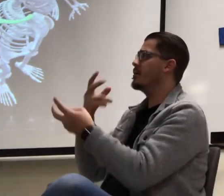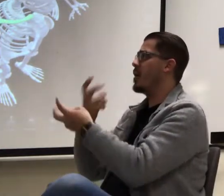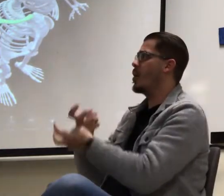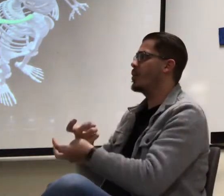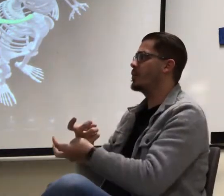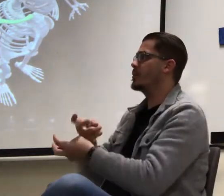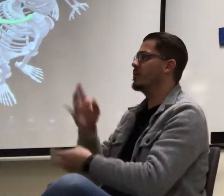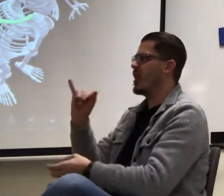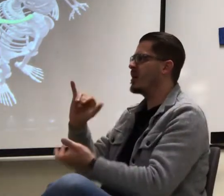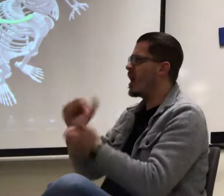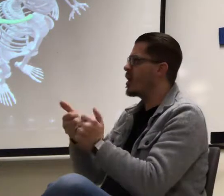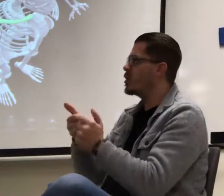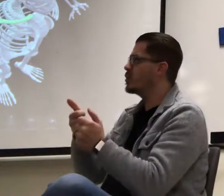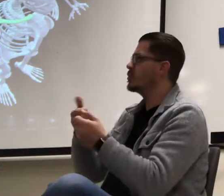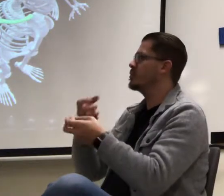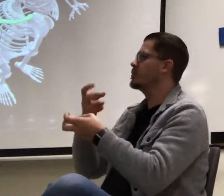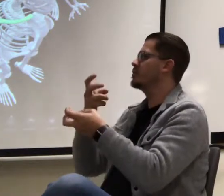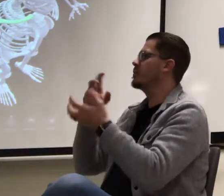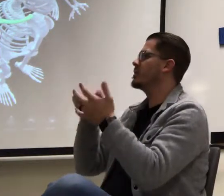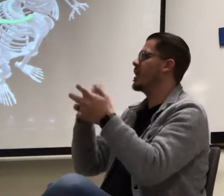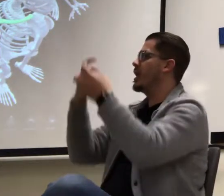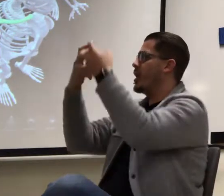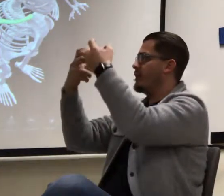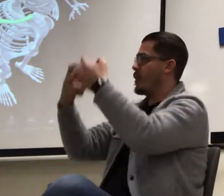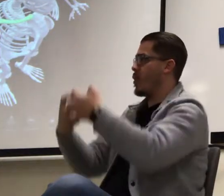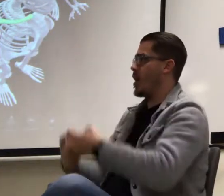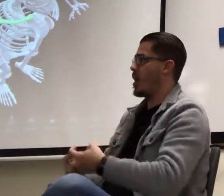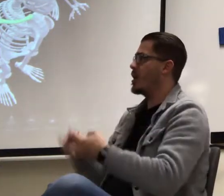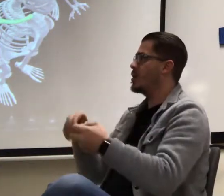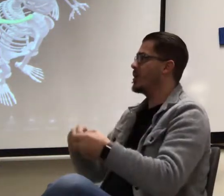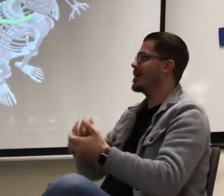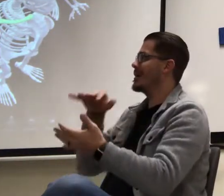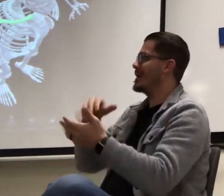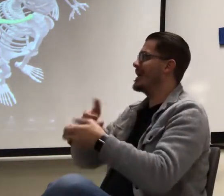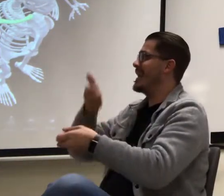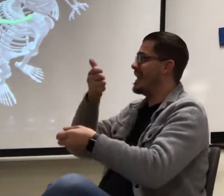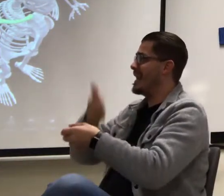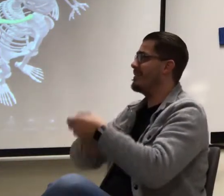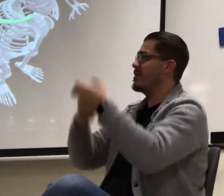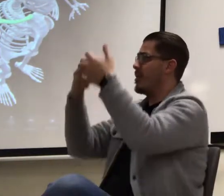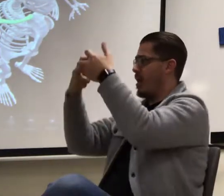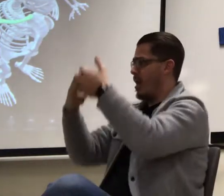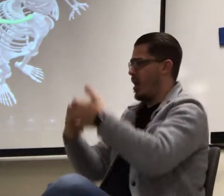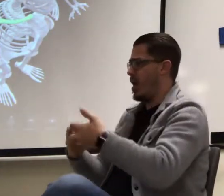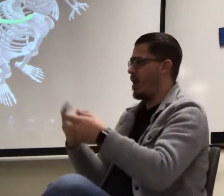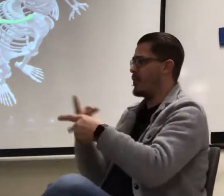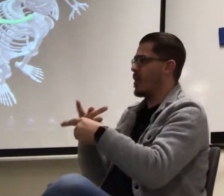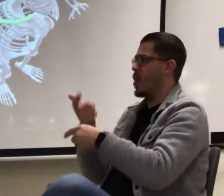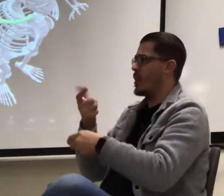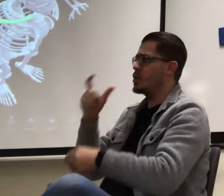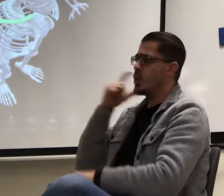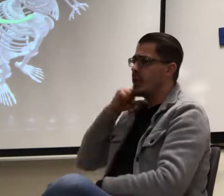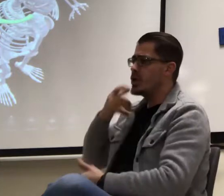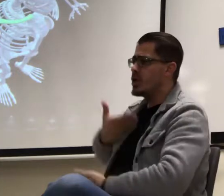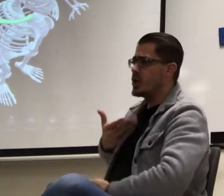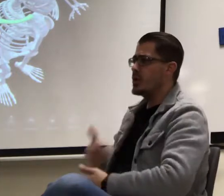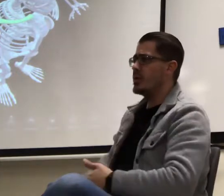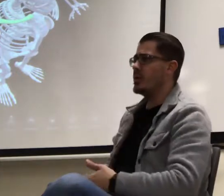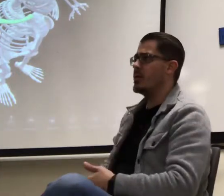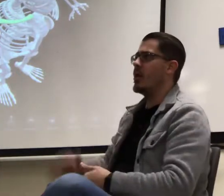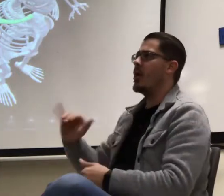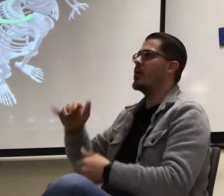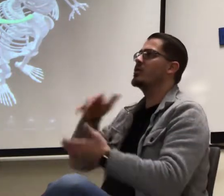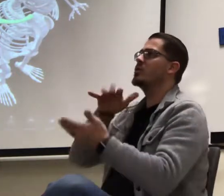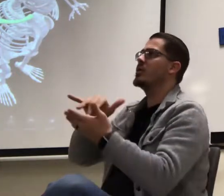bones, kind of like how you were studying the vertebra. You could study an individual vertebra and try to figure out which region it is, but you kind of also studied it in